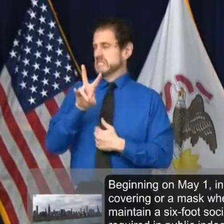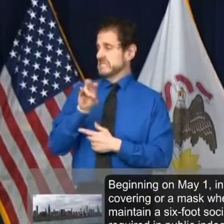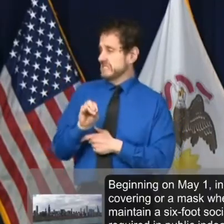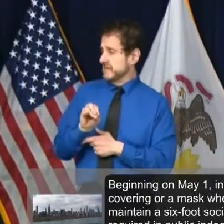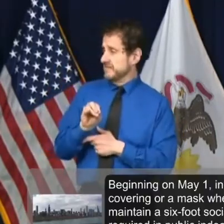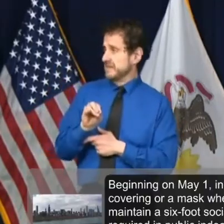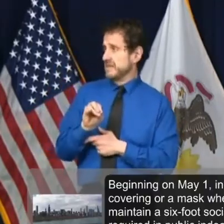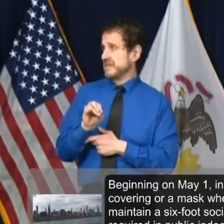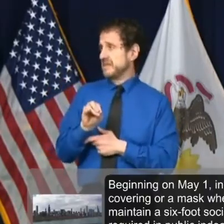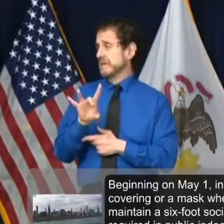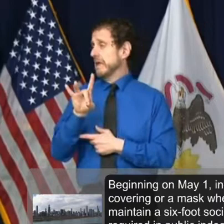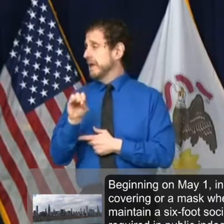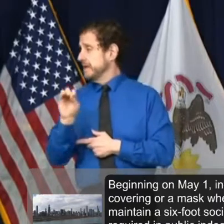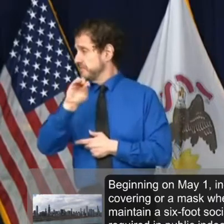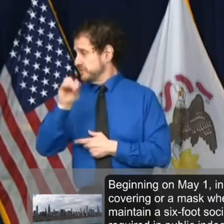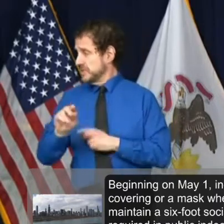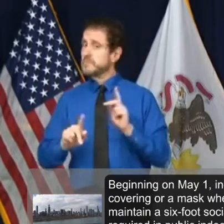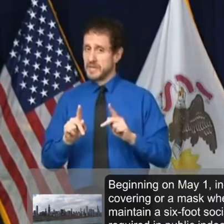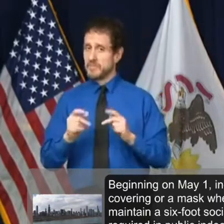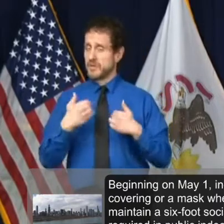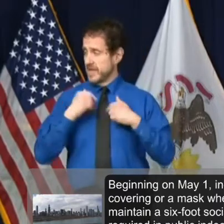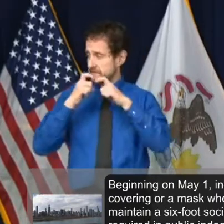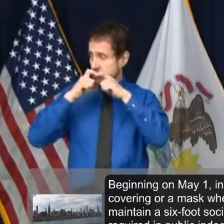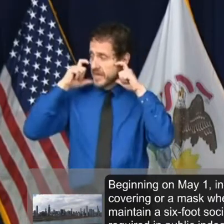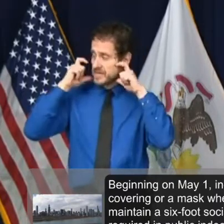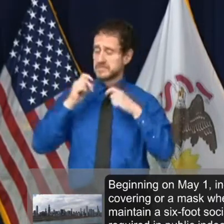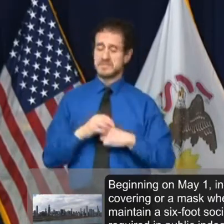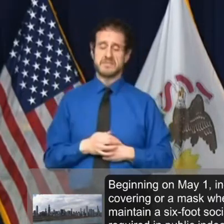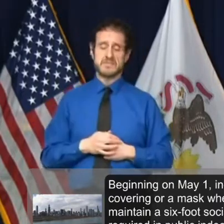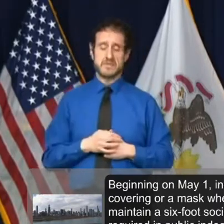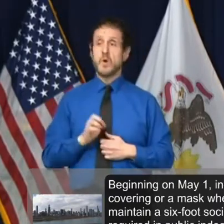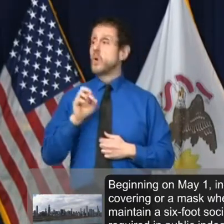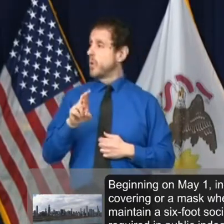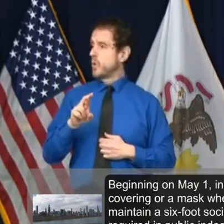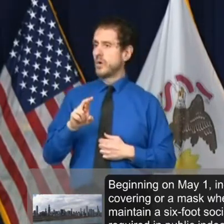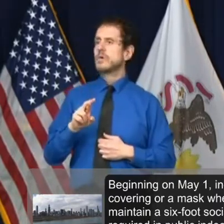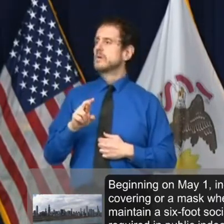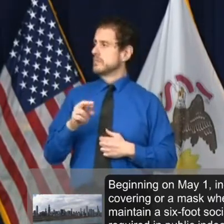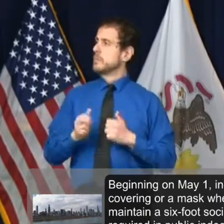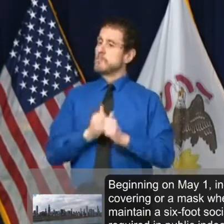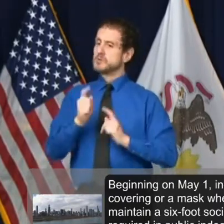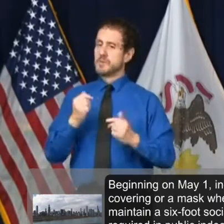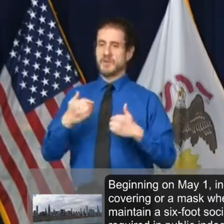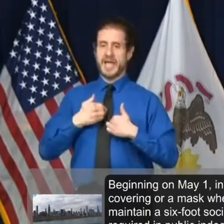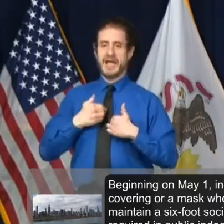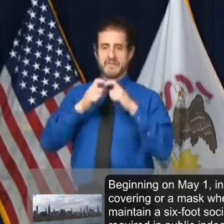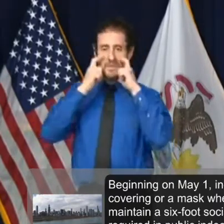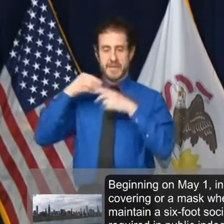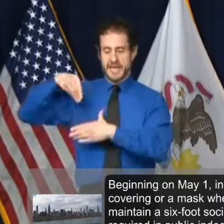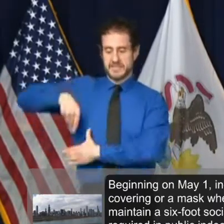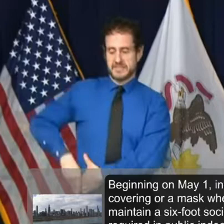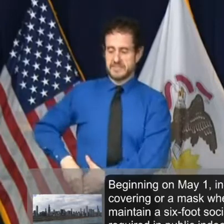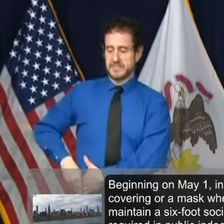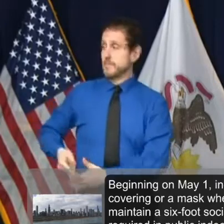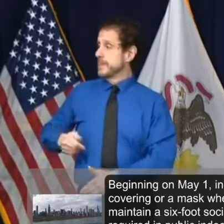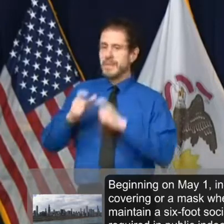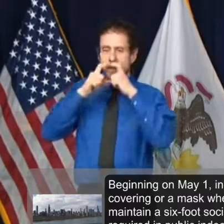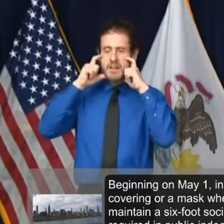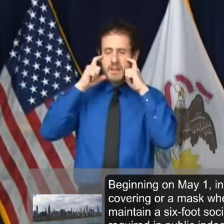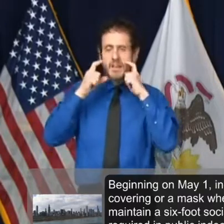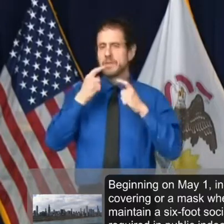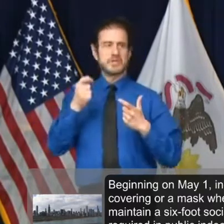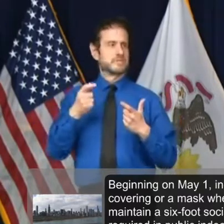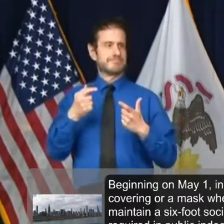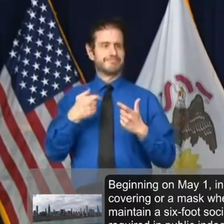70 to 80% of people are wearing masks, or they've got a mask with them that don't have on their face because